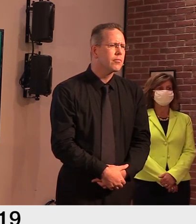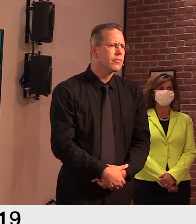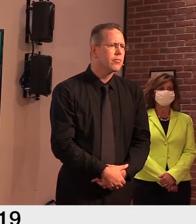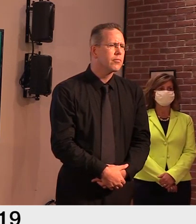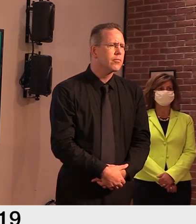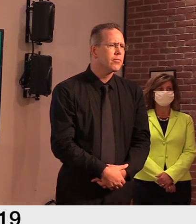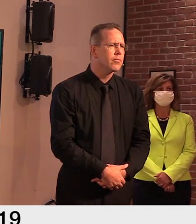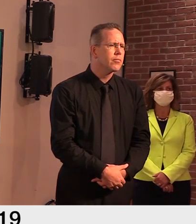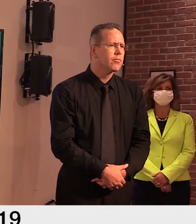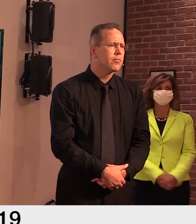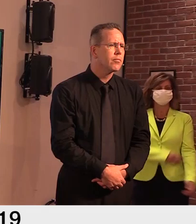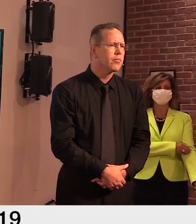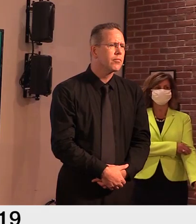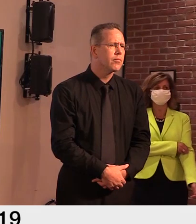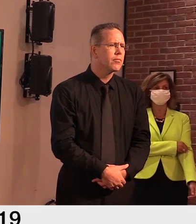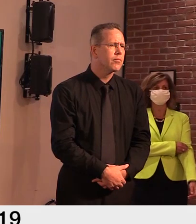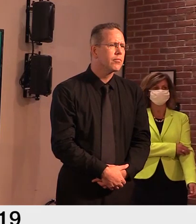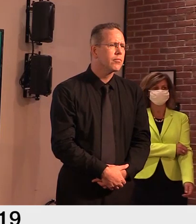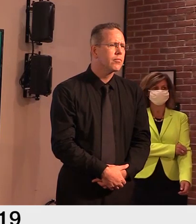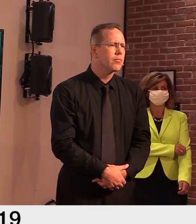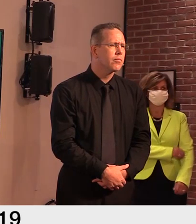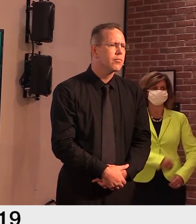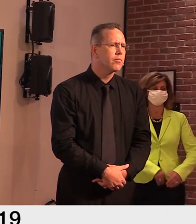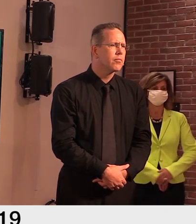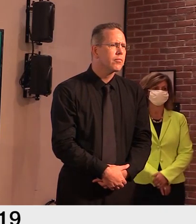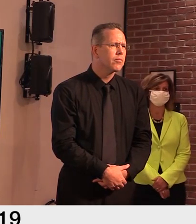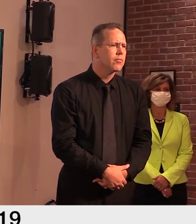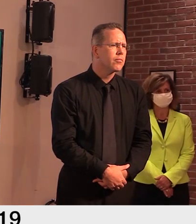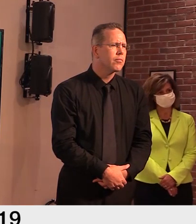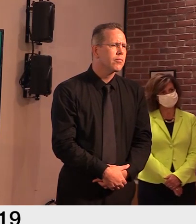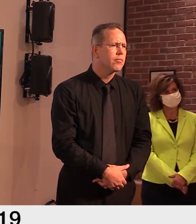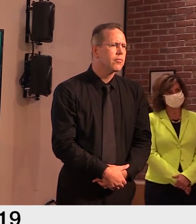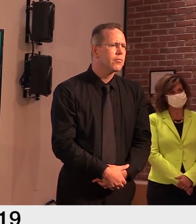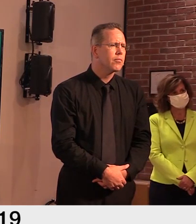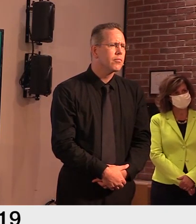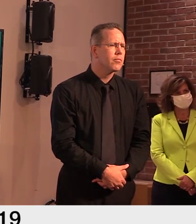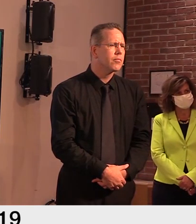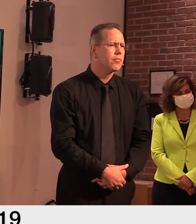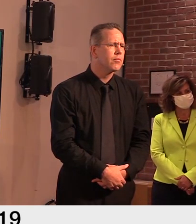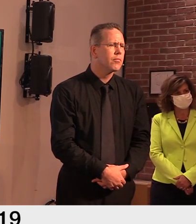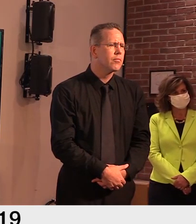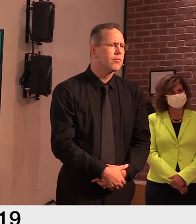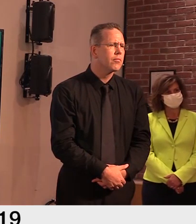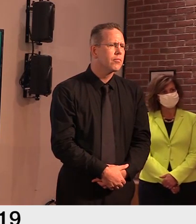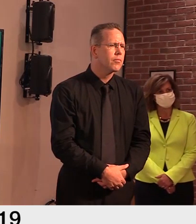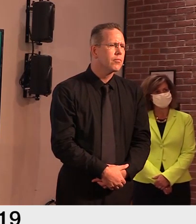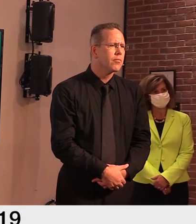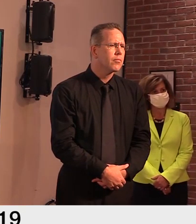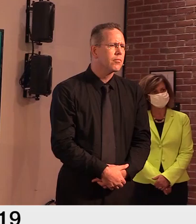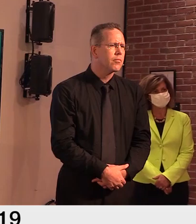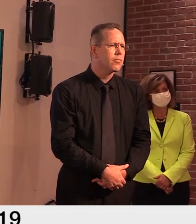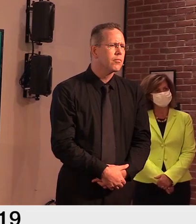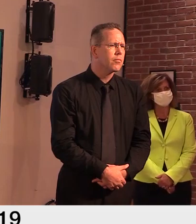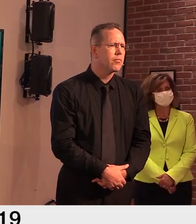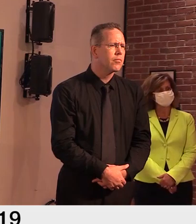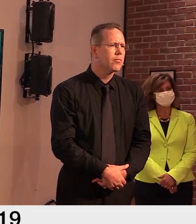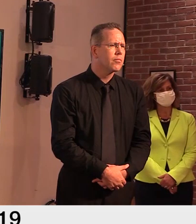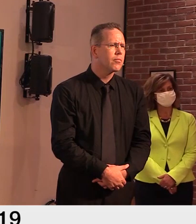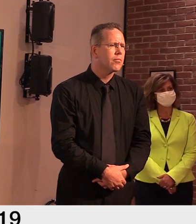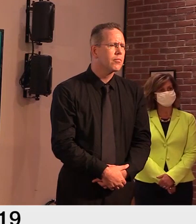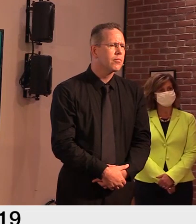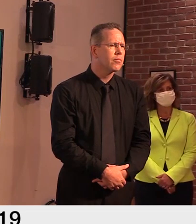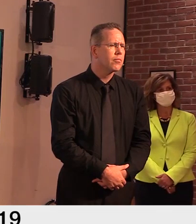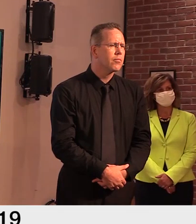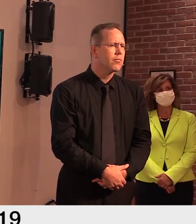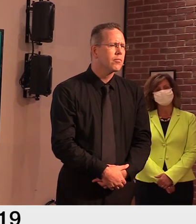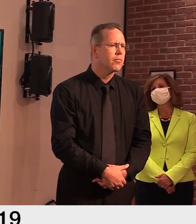the probation officer that was arrested for sexually exploiting somebody on parole. So I'm just wondering, I